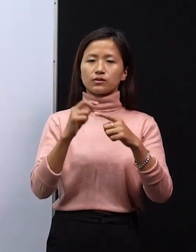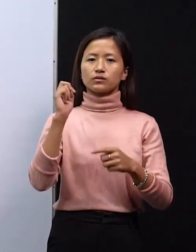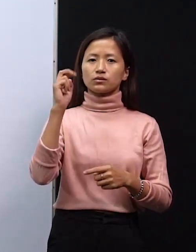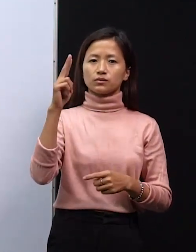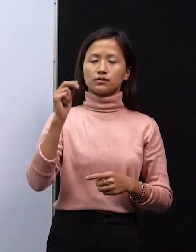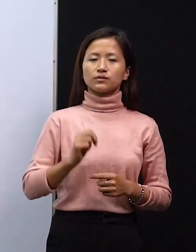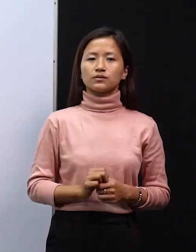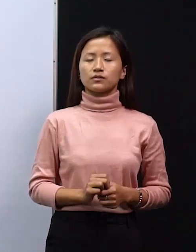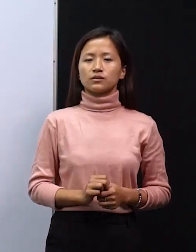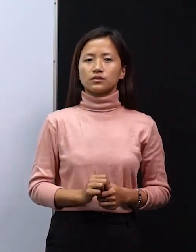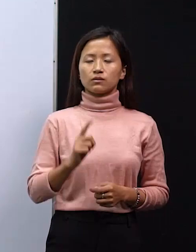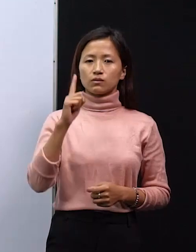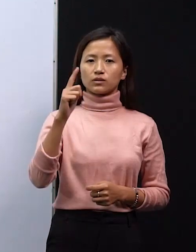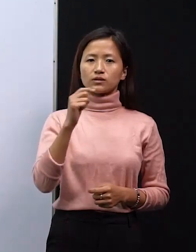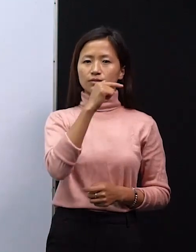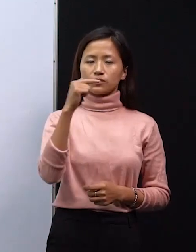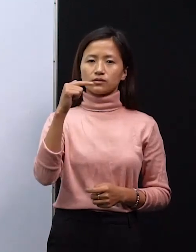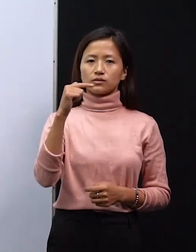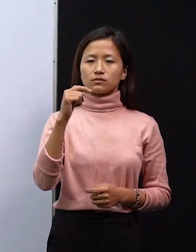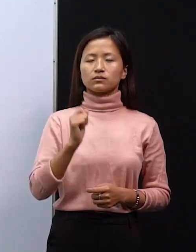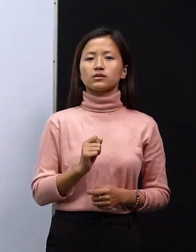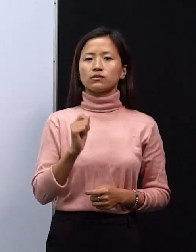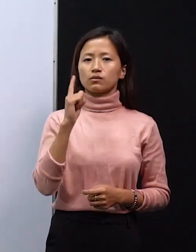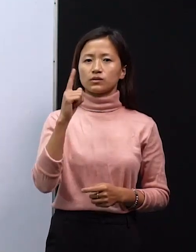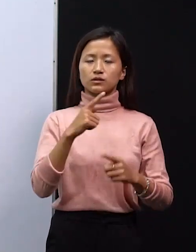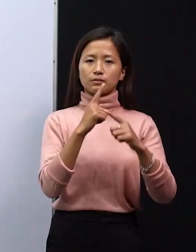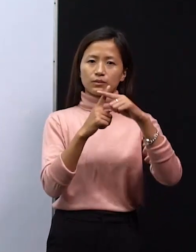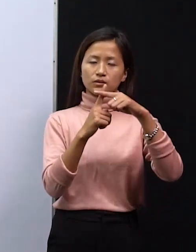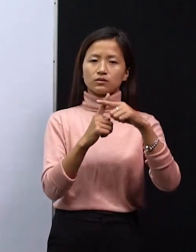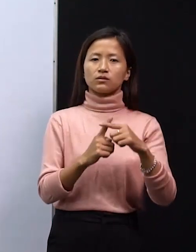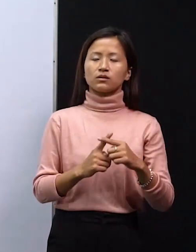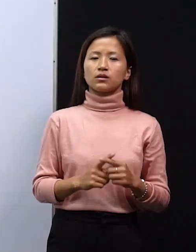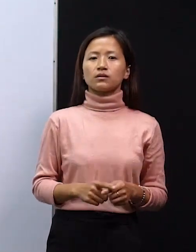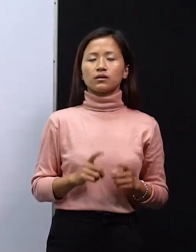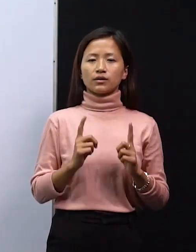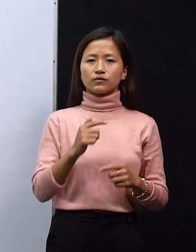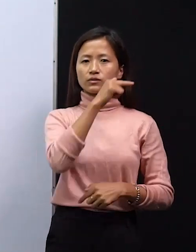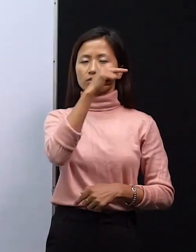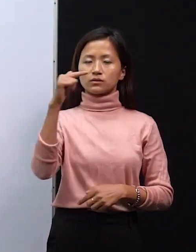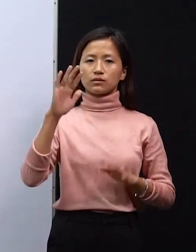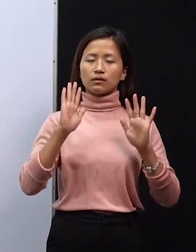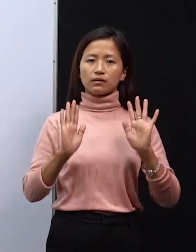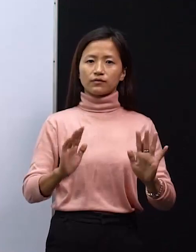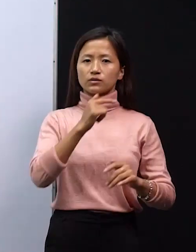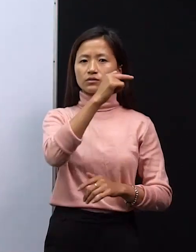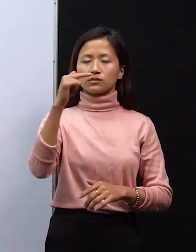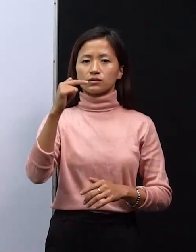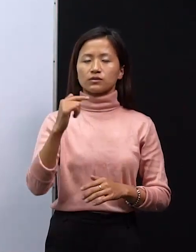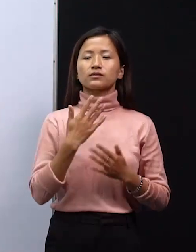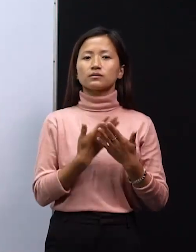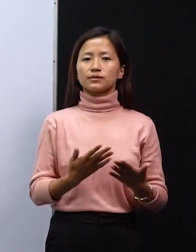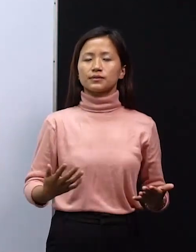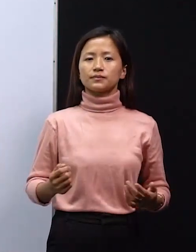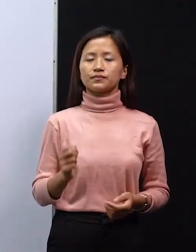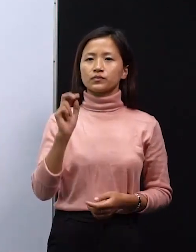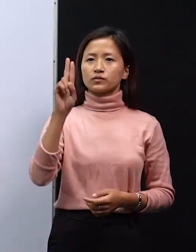numbers. One is minus, one is plus. That means I have to subtract them. Alright, subtract. So if you